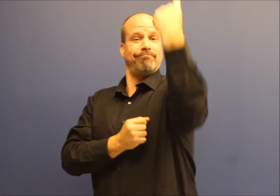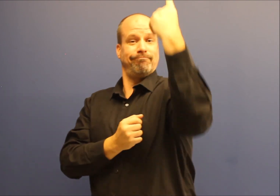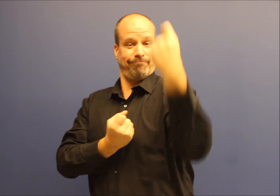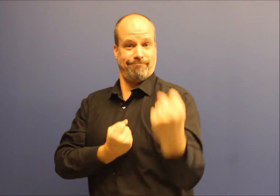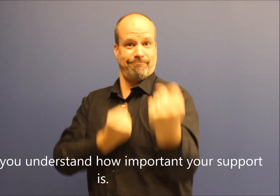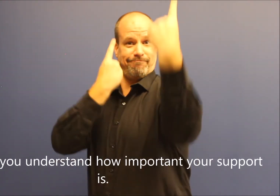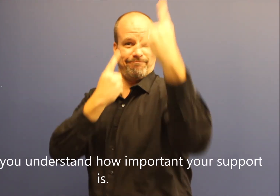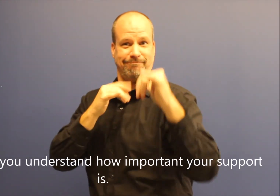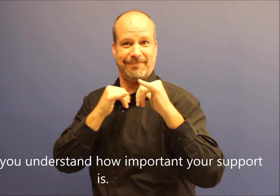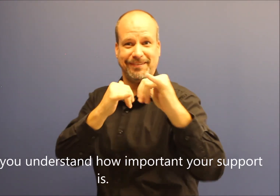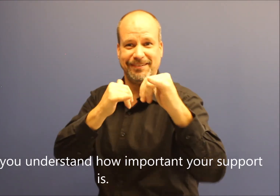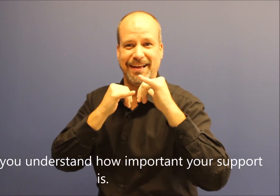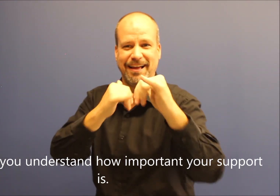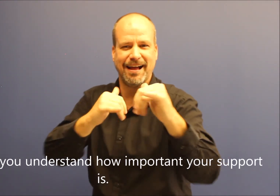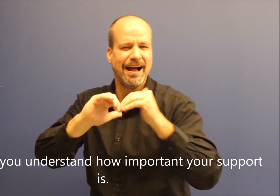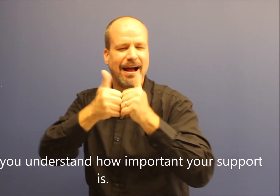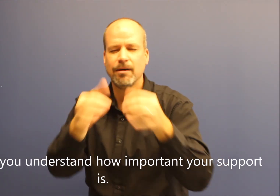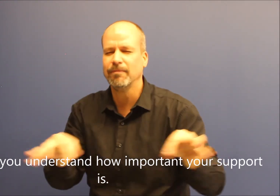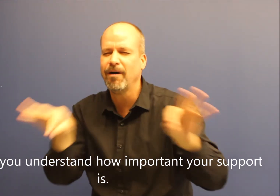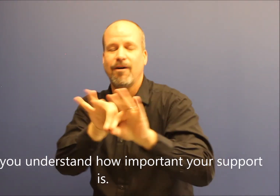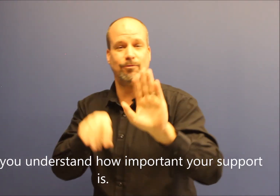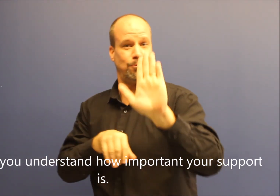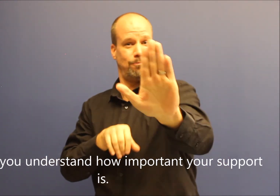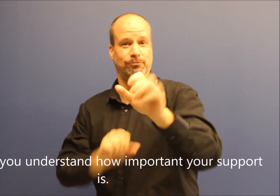We hope you understand how important your support is.